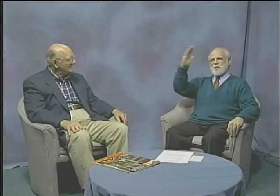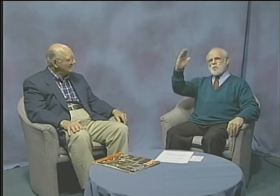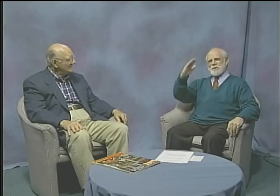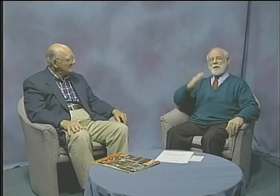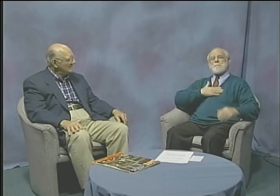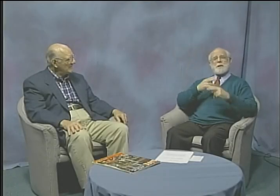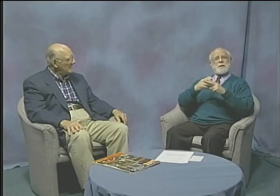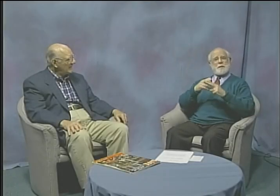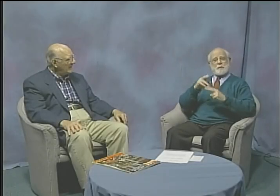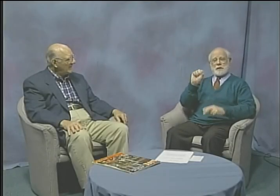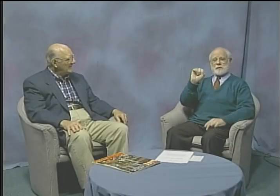Hello.